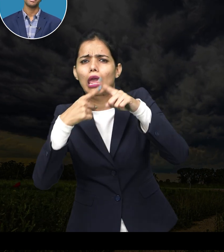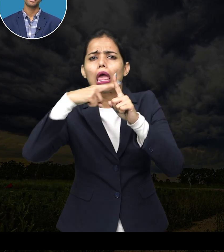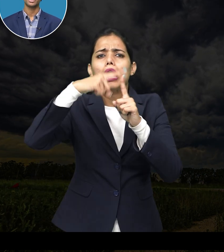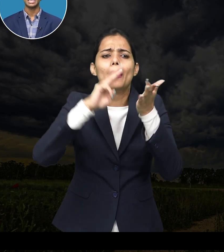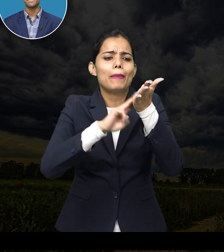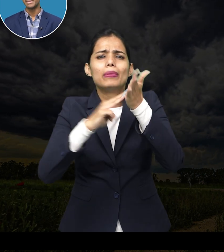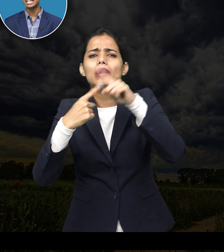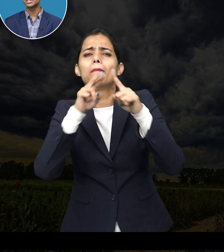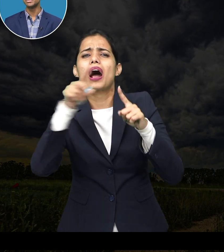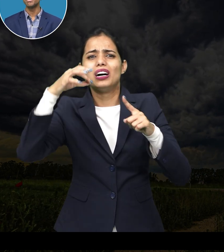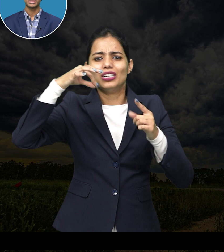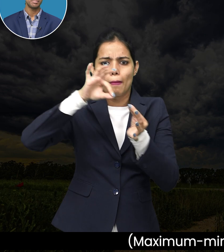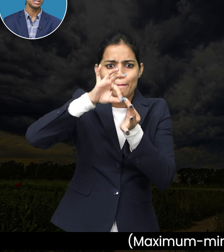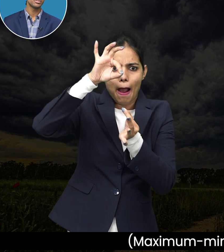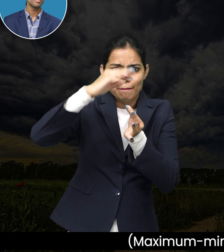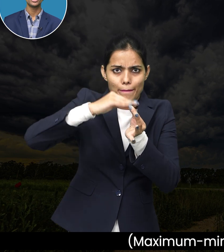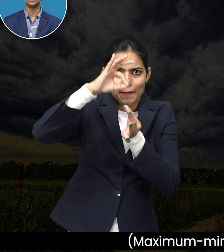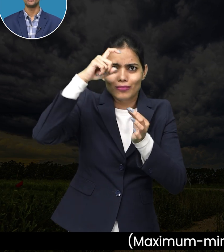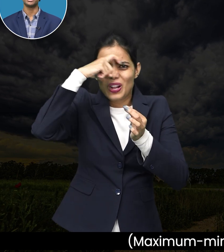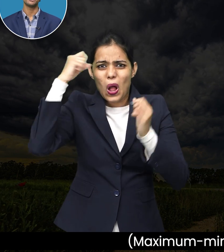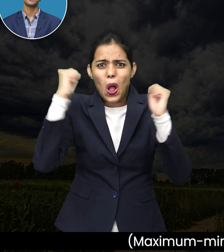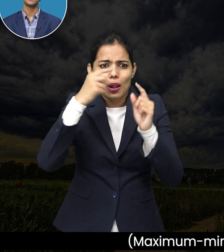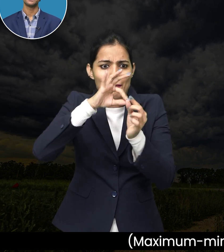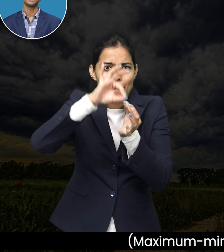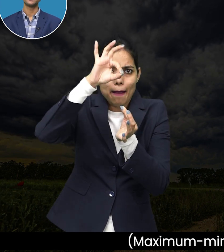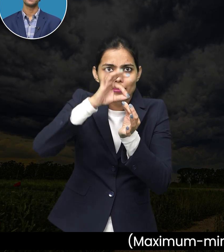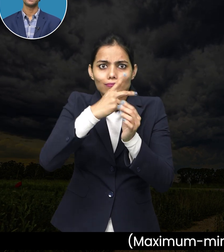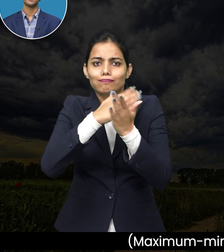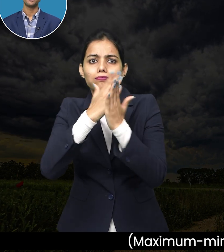MMT, maximum minimum thermometer.